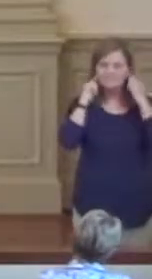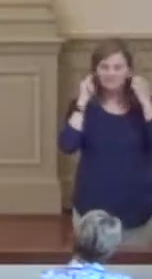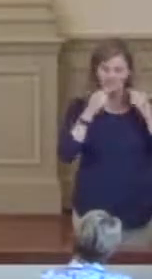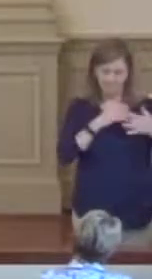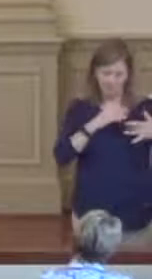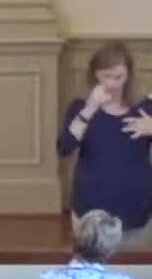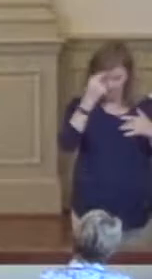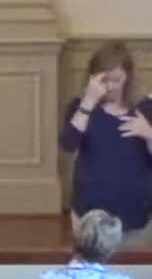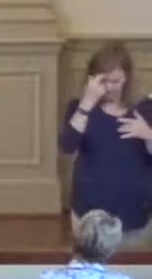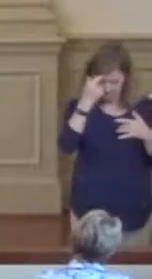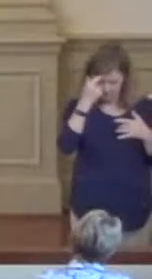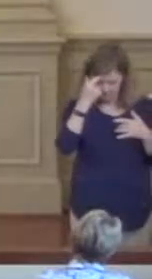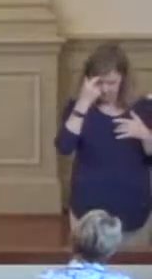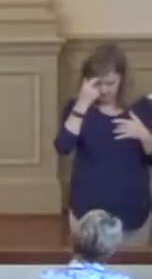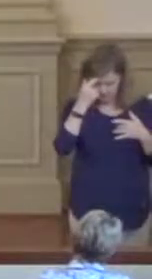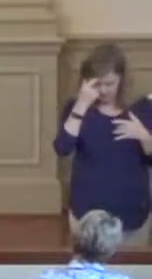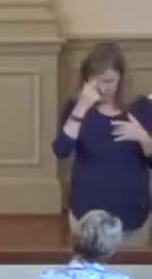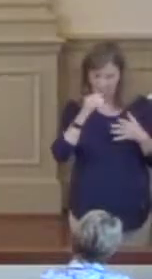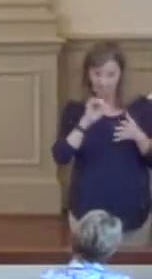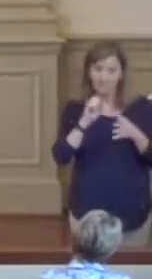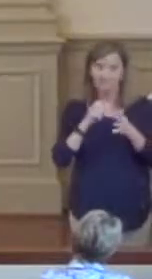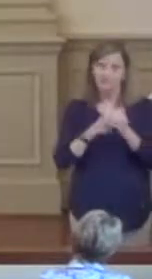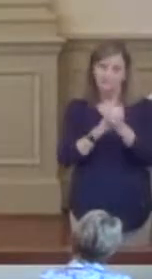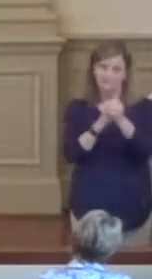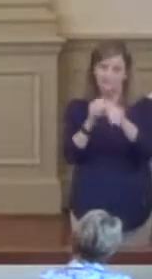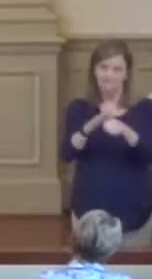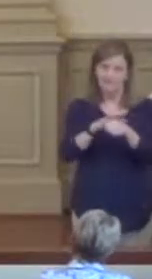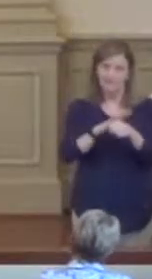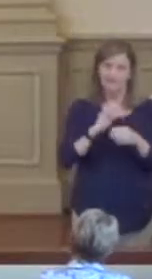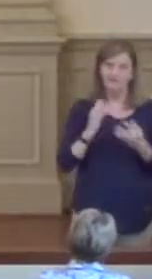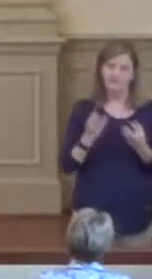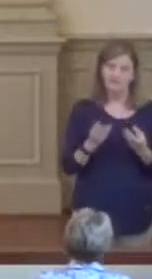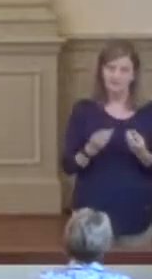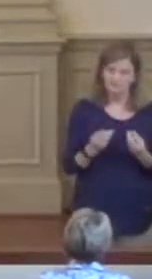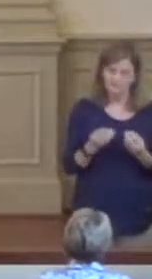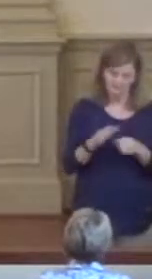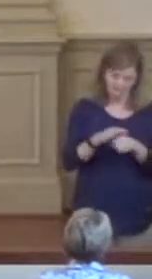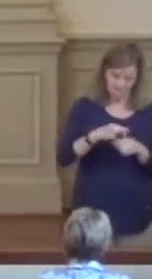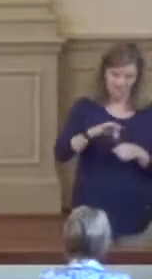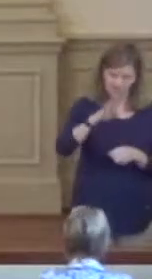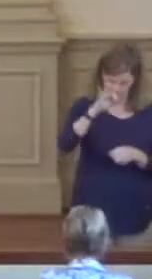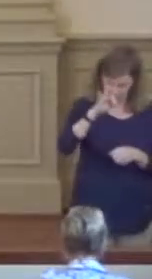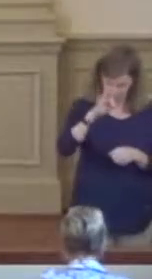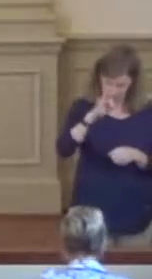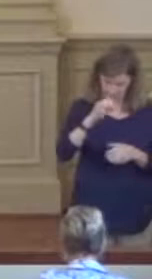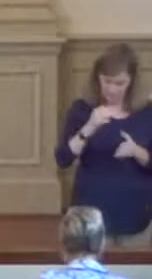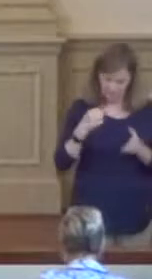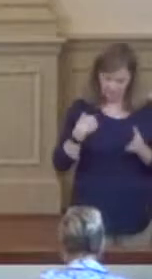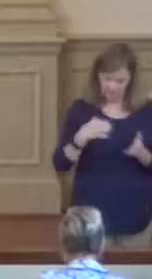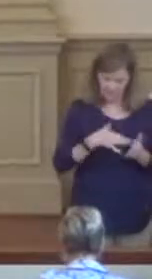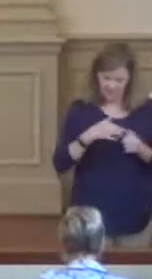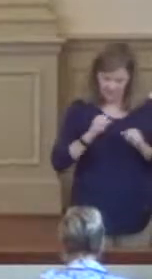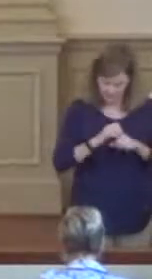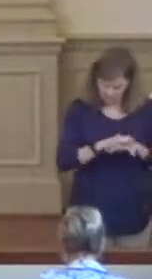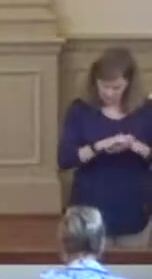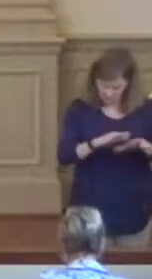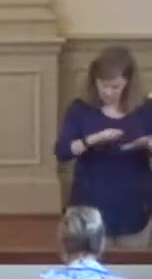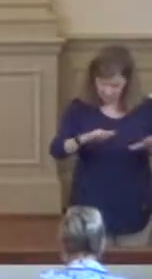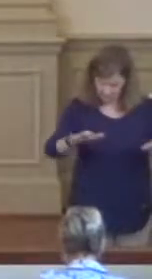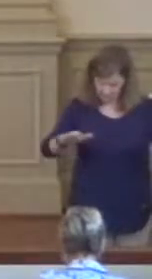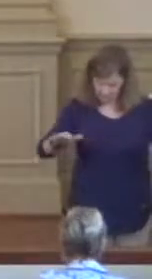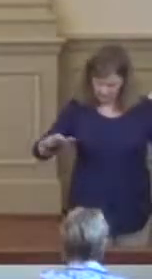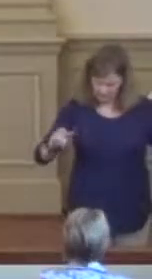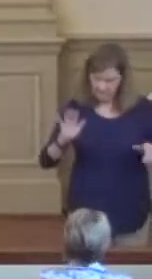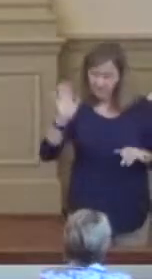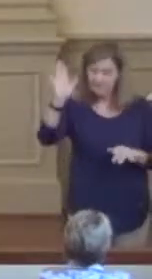make fallow the ground of our souls so it might become good soil for the planting of your word, and with time and tending, bear good